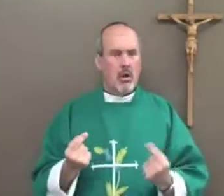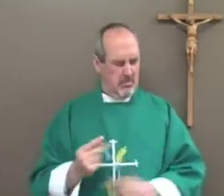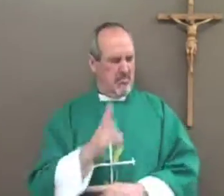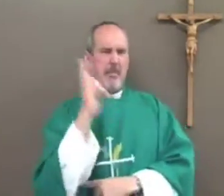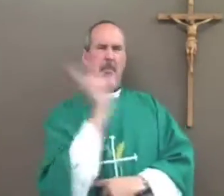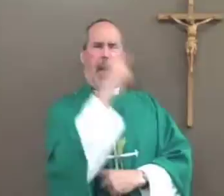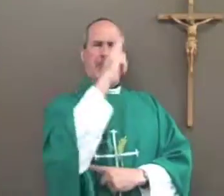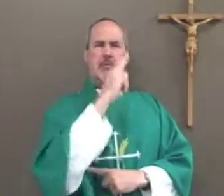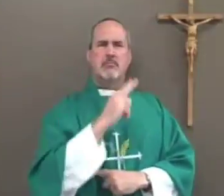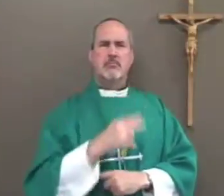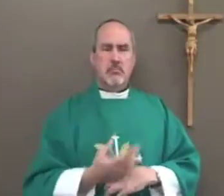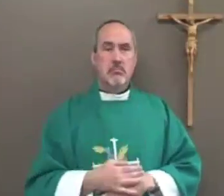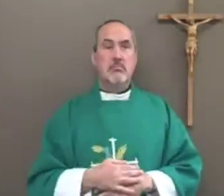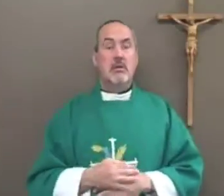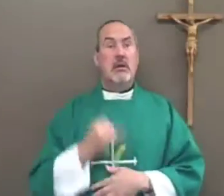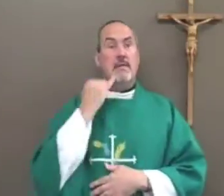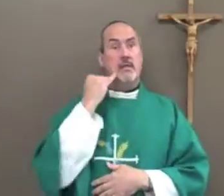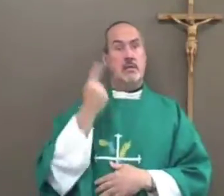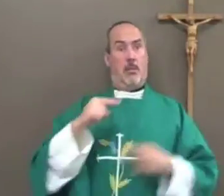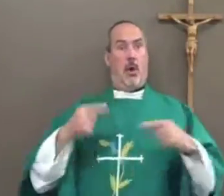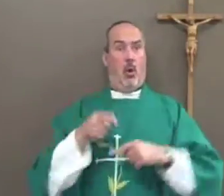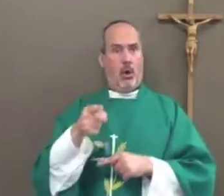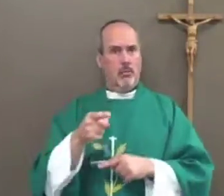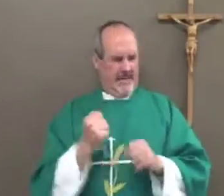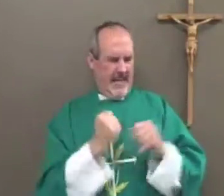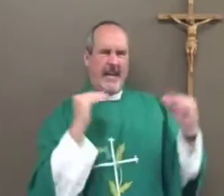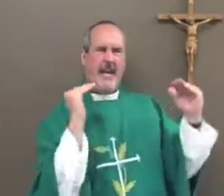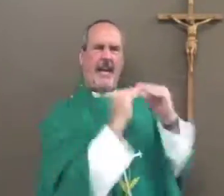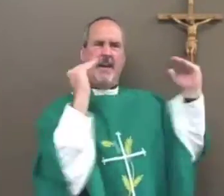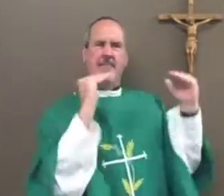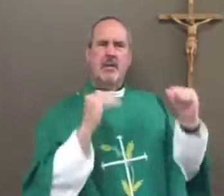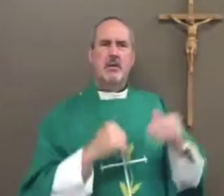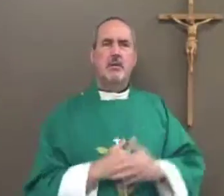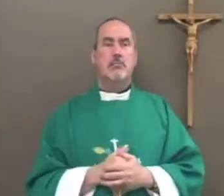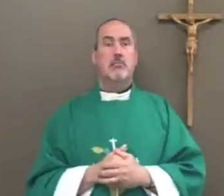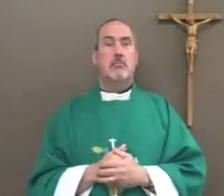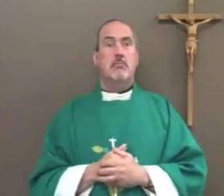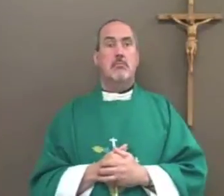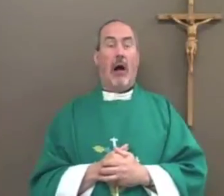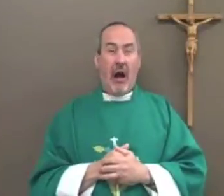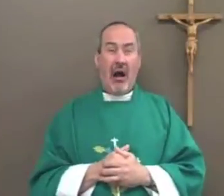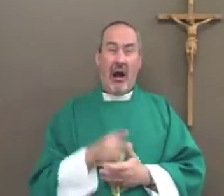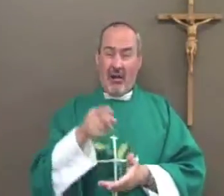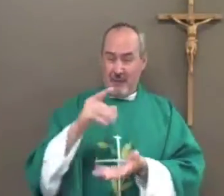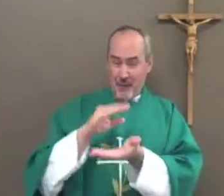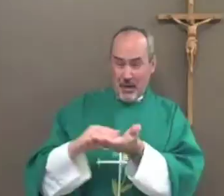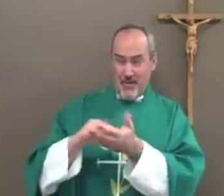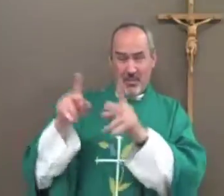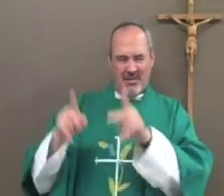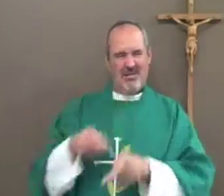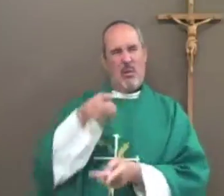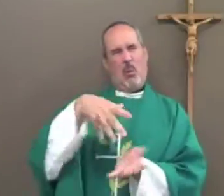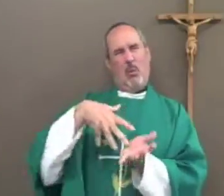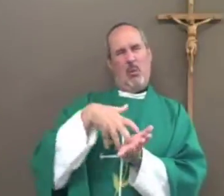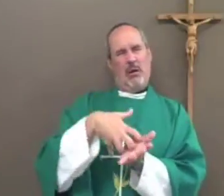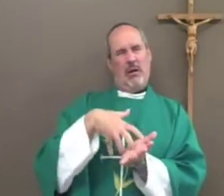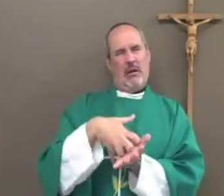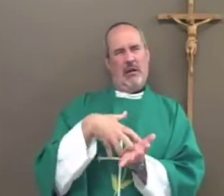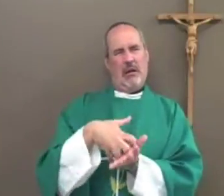someone insults you, you insult them back. If someone hurts you, you get even with them. You seek revenge. And that if